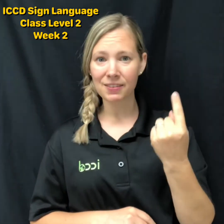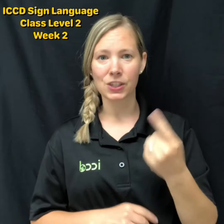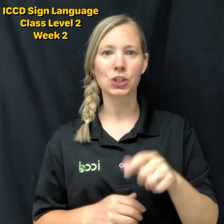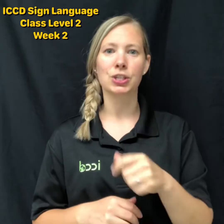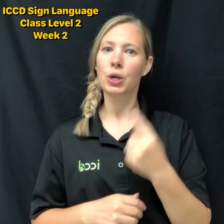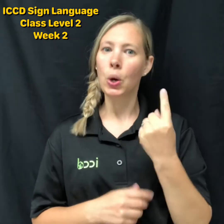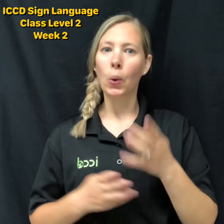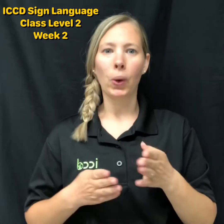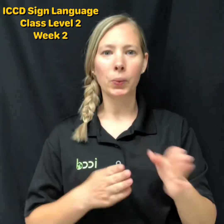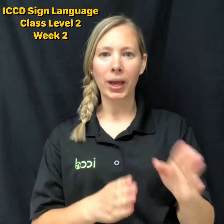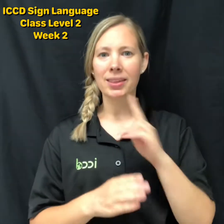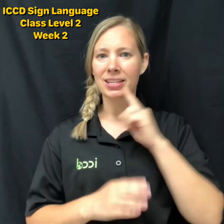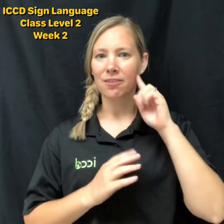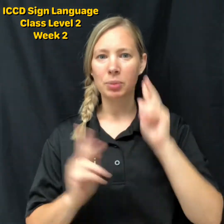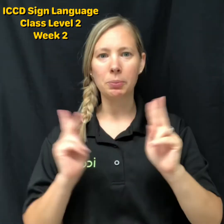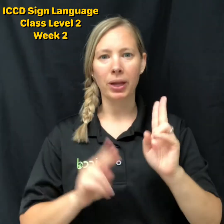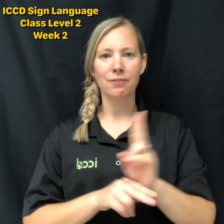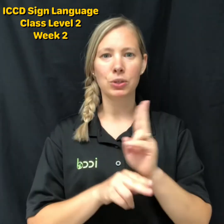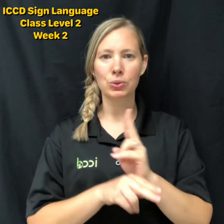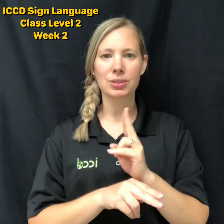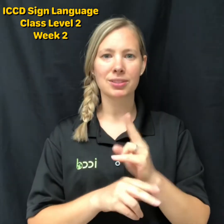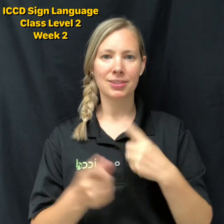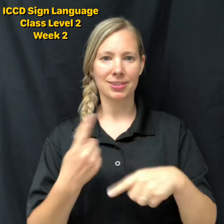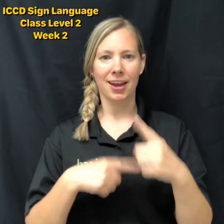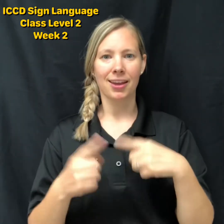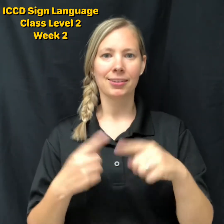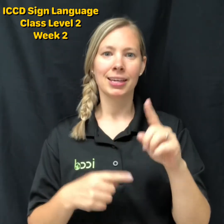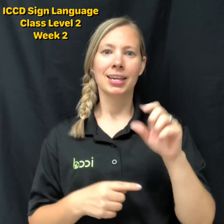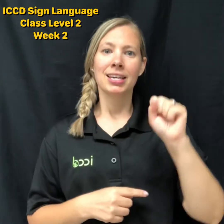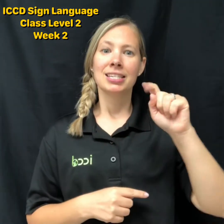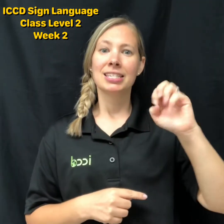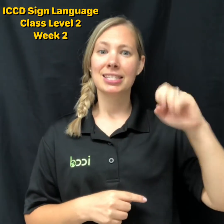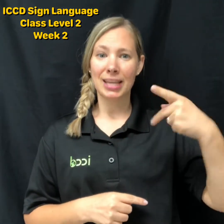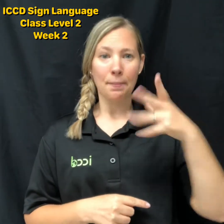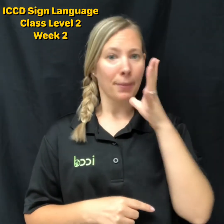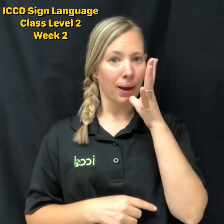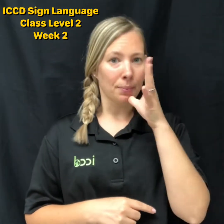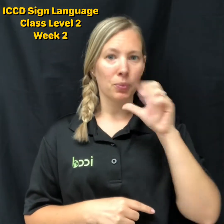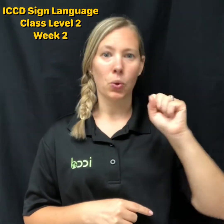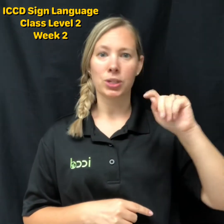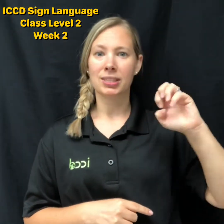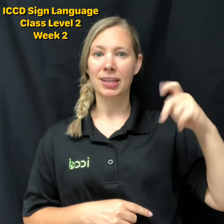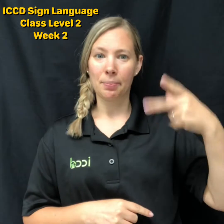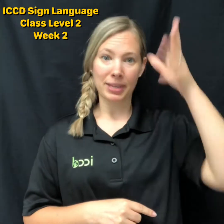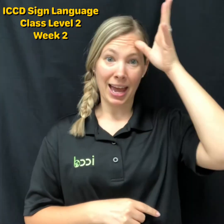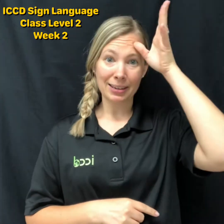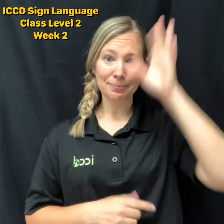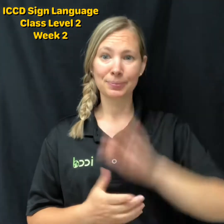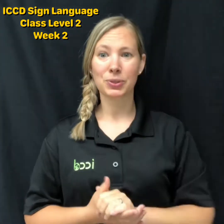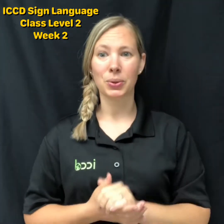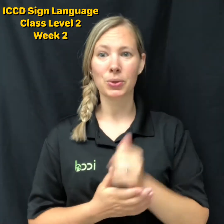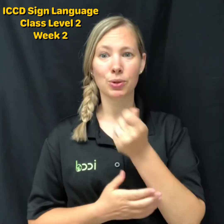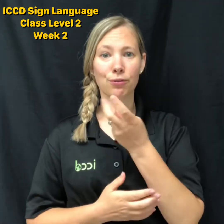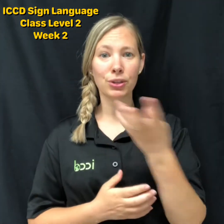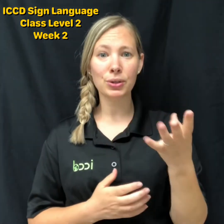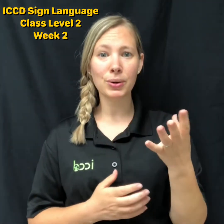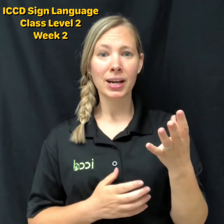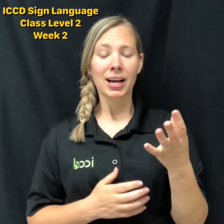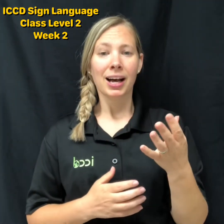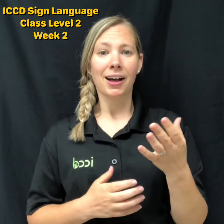just one way that deaf people have used to sign stepmom or stepdad. So those are a few of